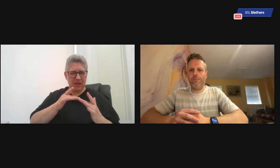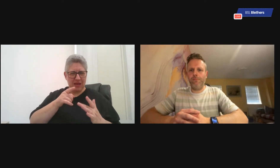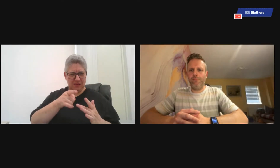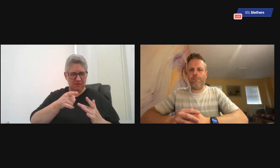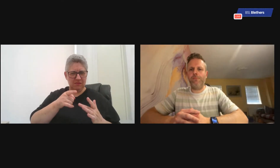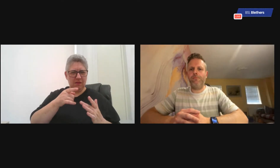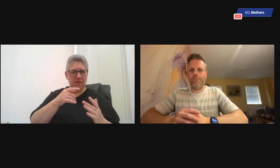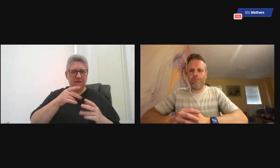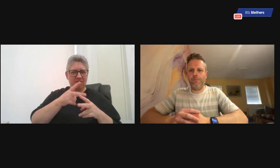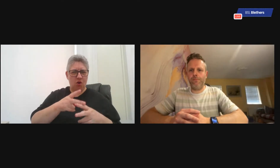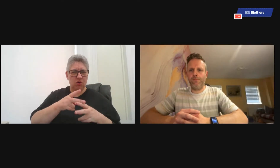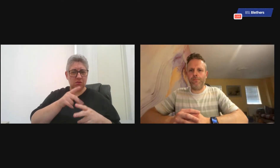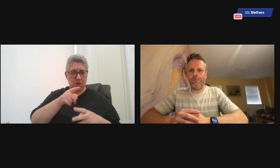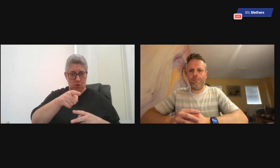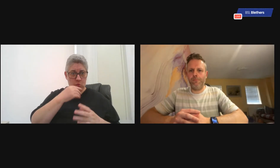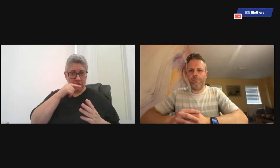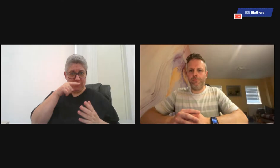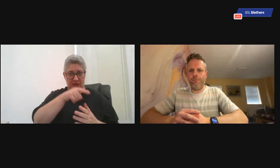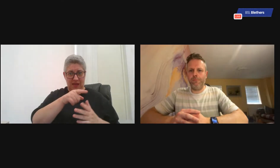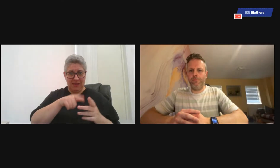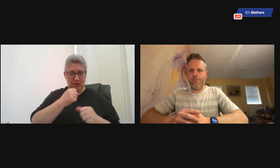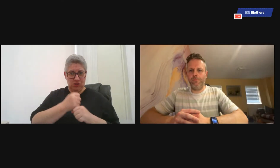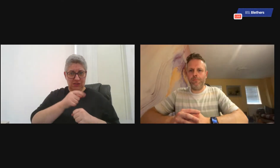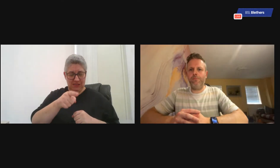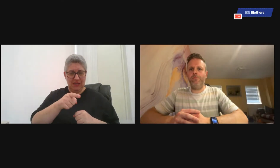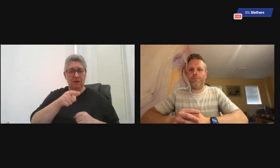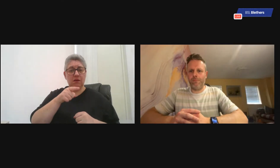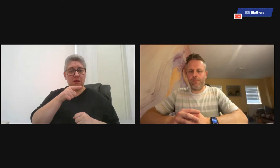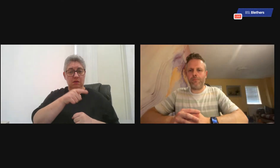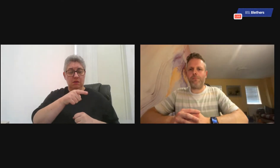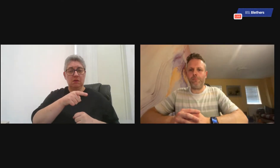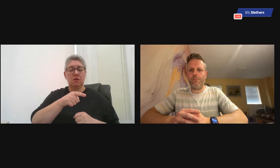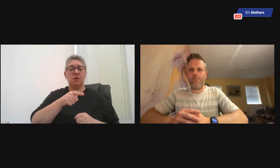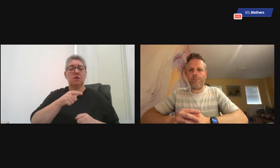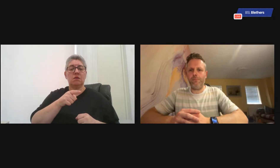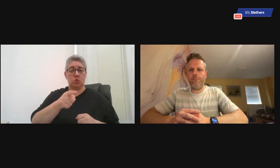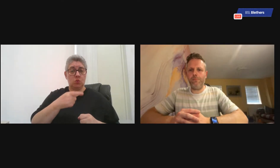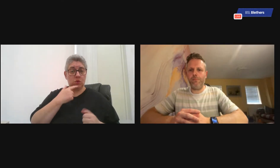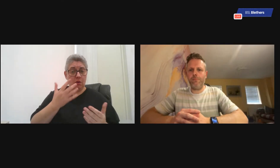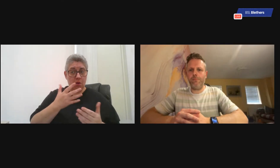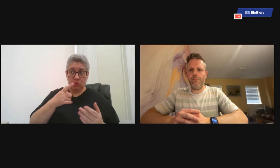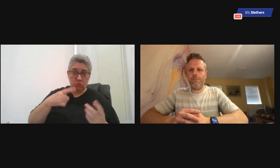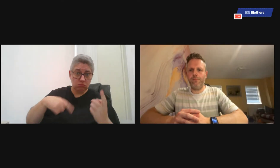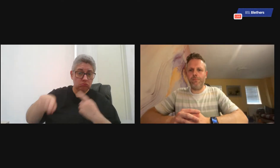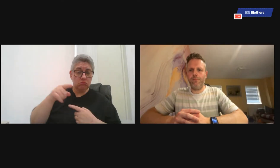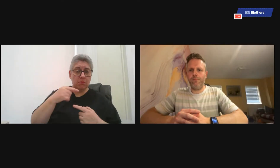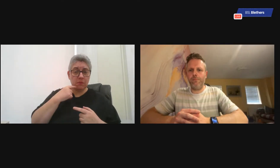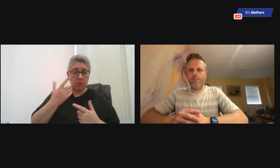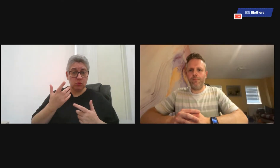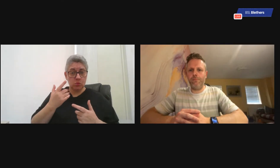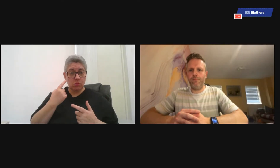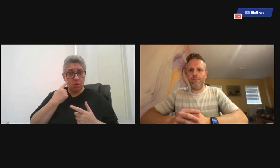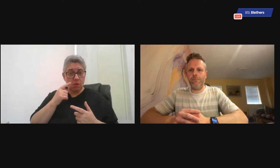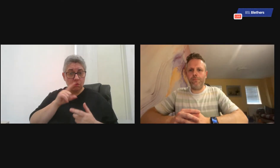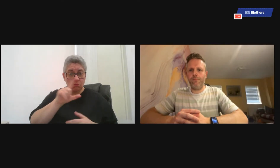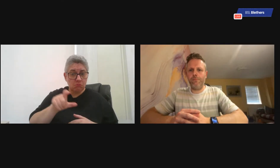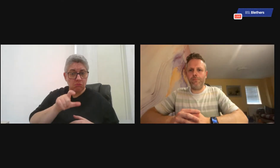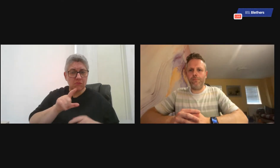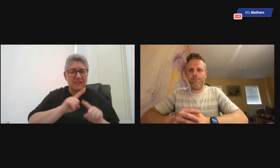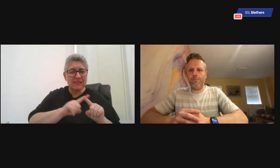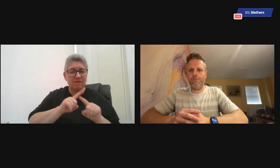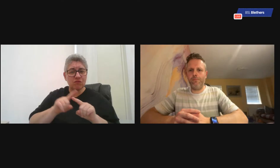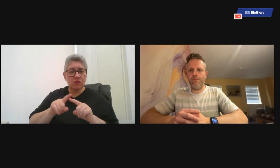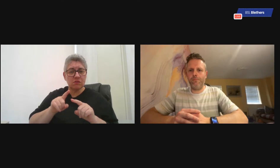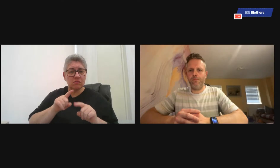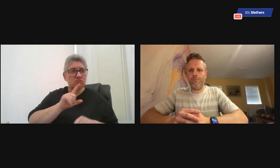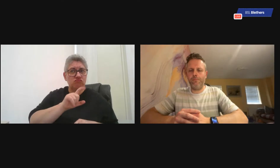And I was just looking through some of these fostering websites, and this one is your particular agency.